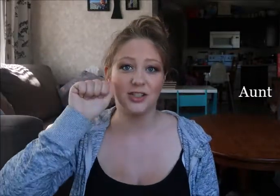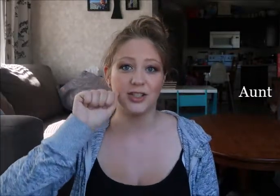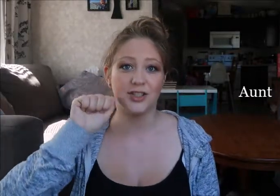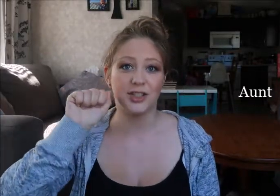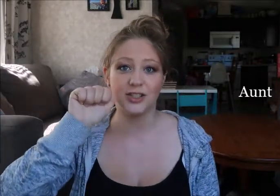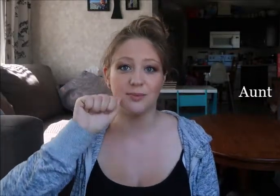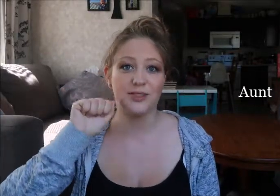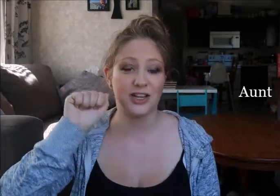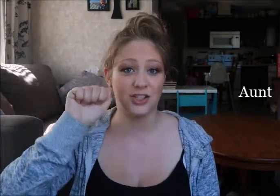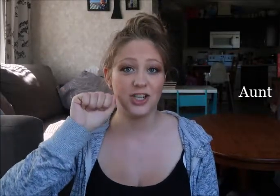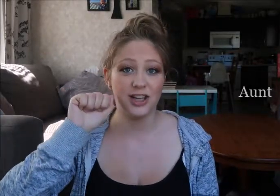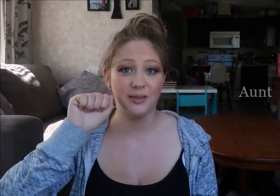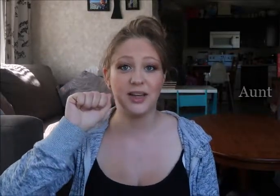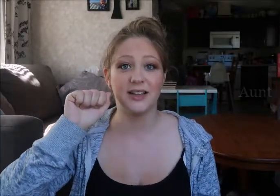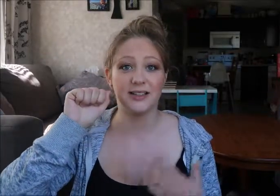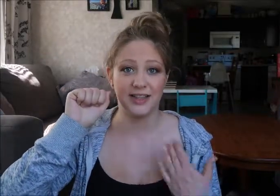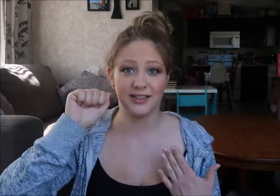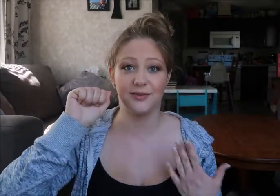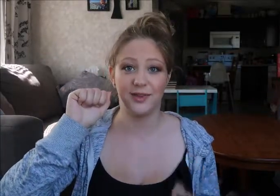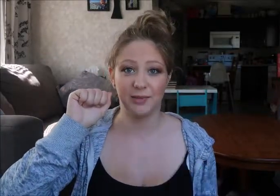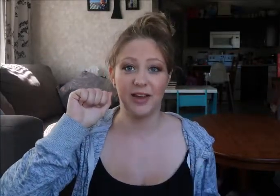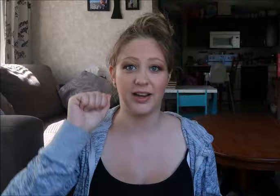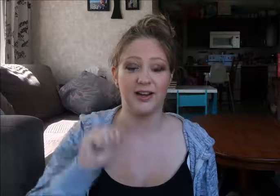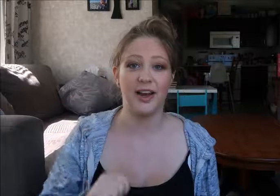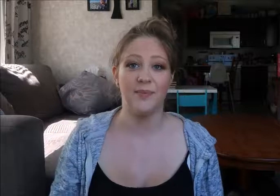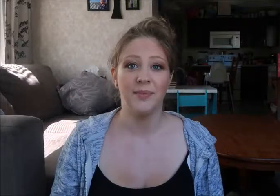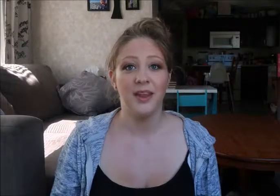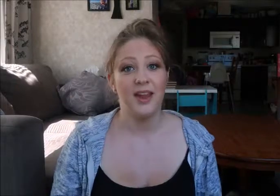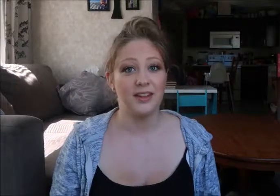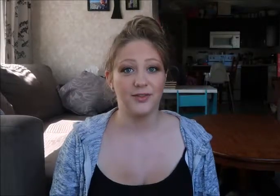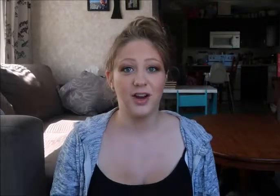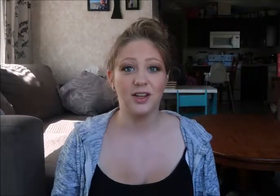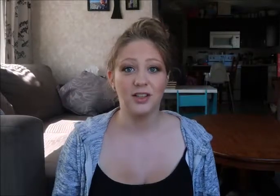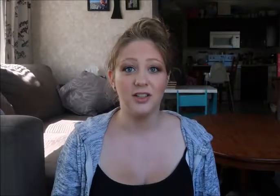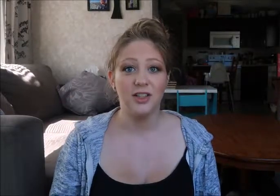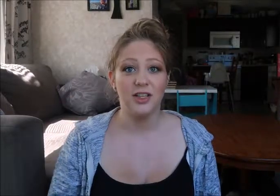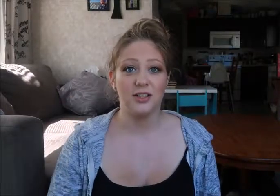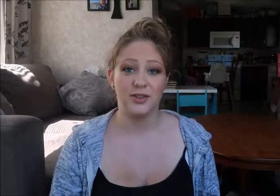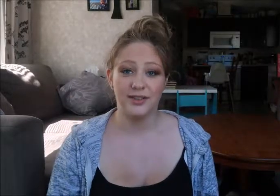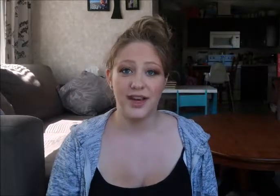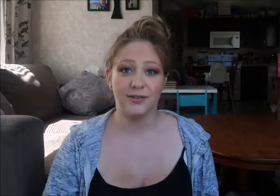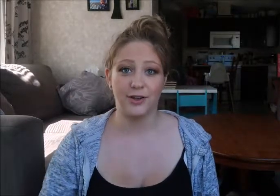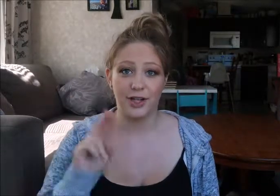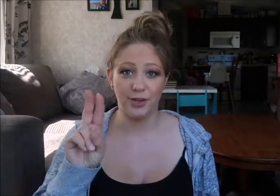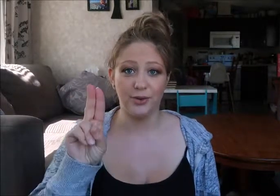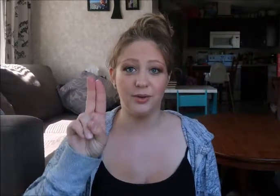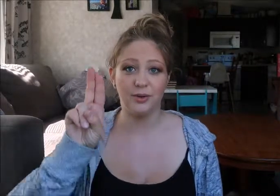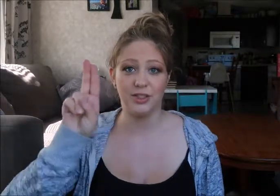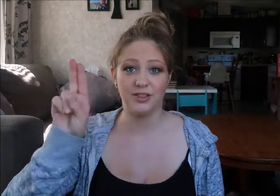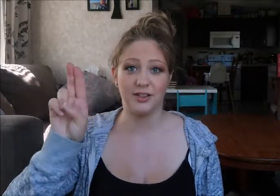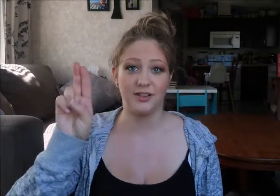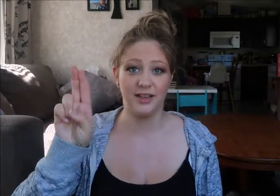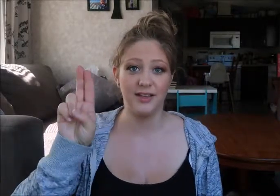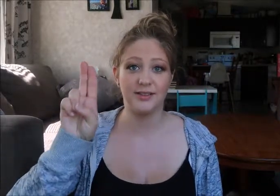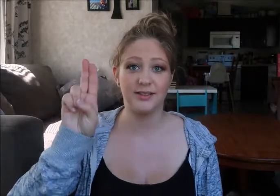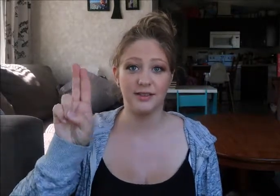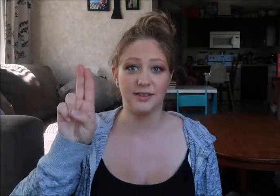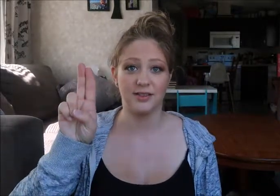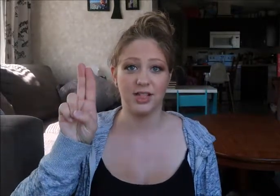doing circles beside your chin because that is the female area. And then for uncle, you do the sign for you, which is this is